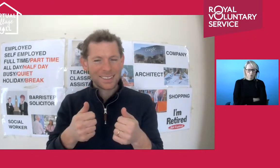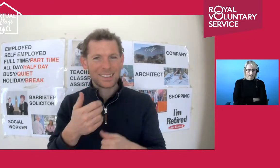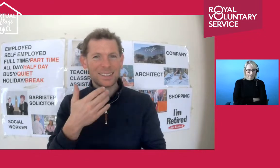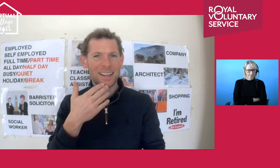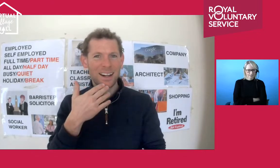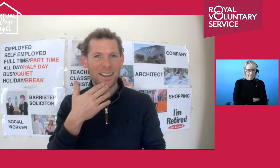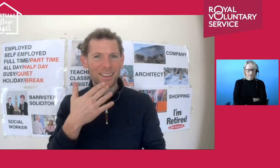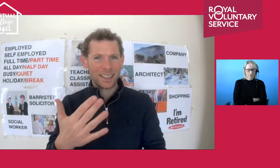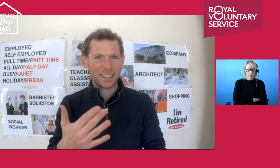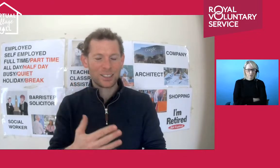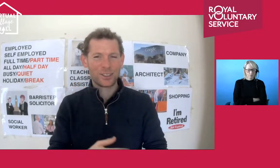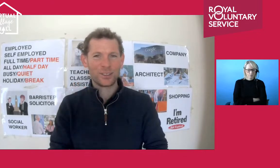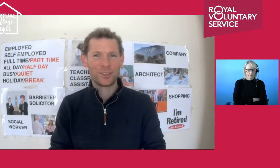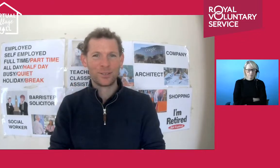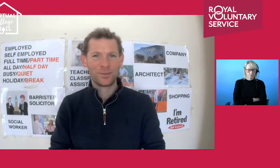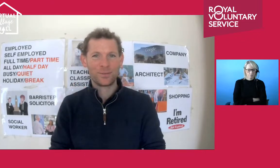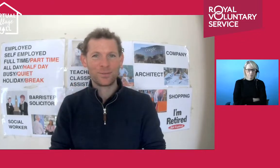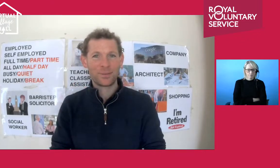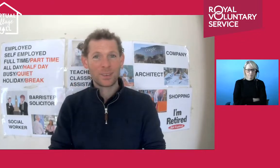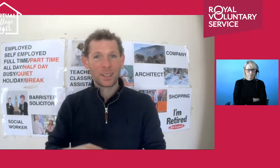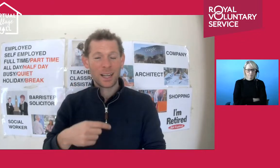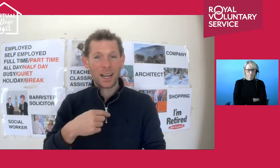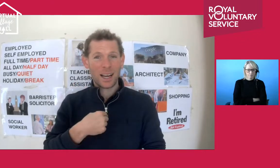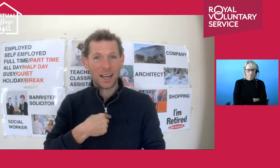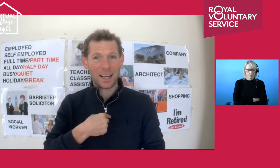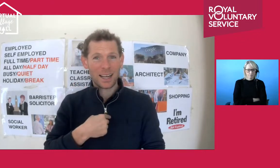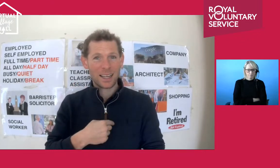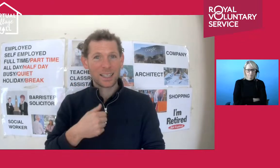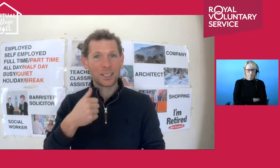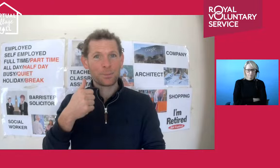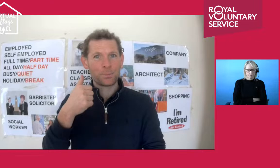I'm great, thank you.